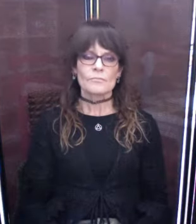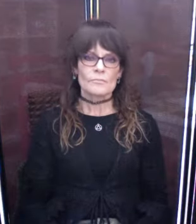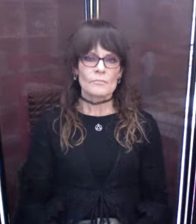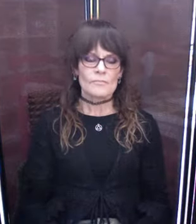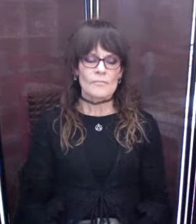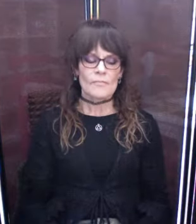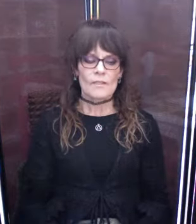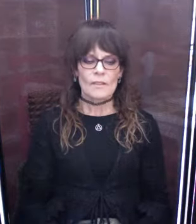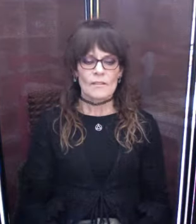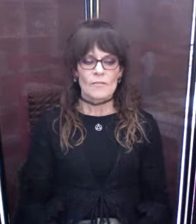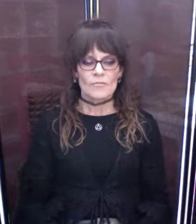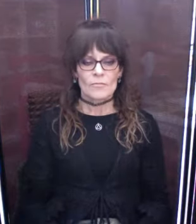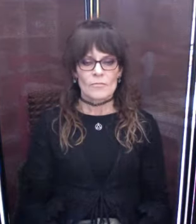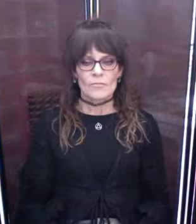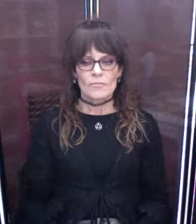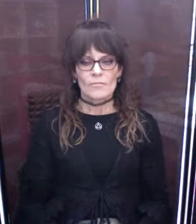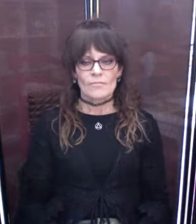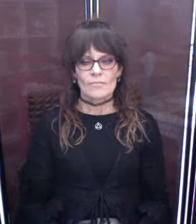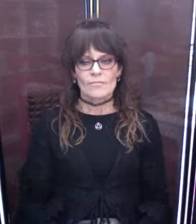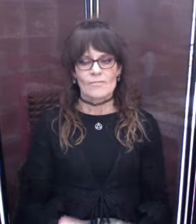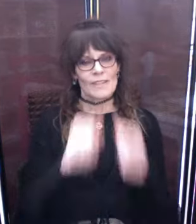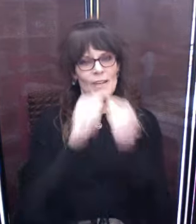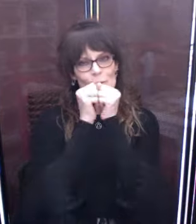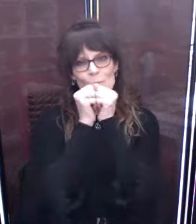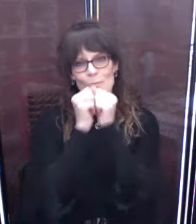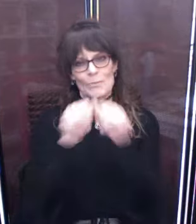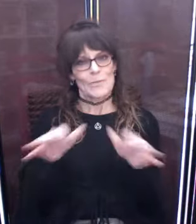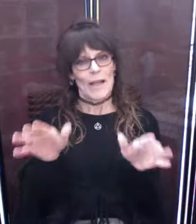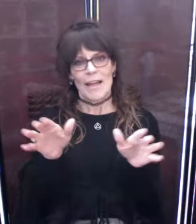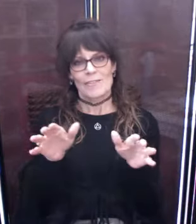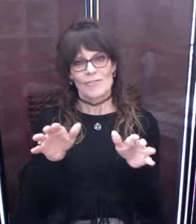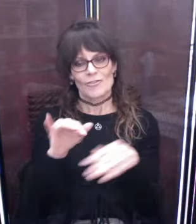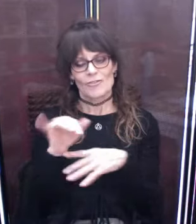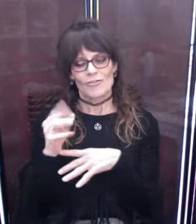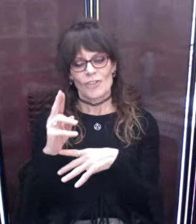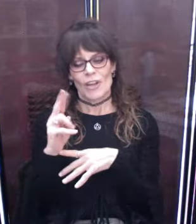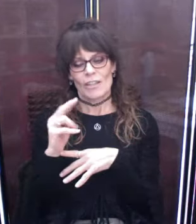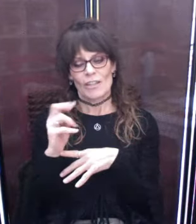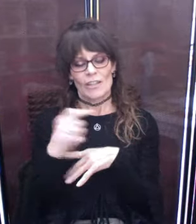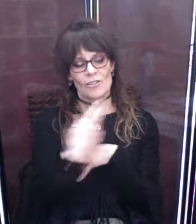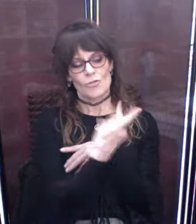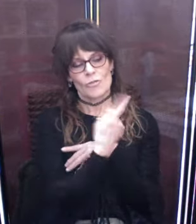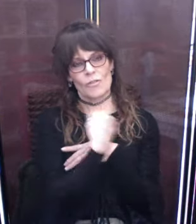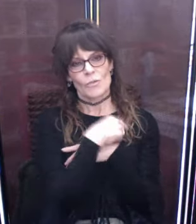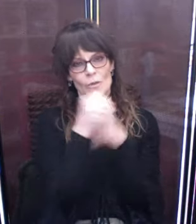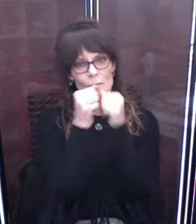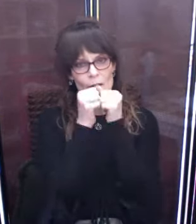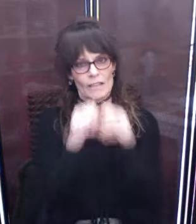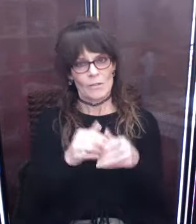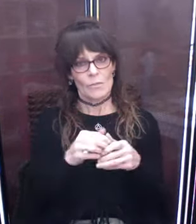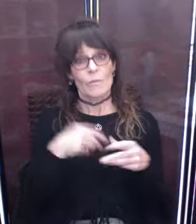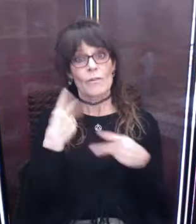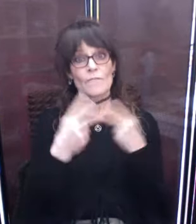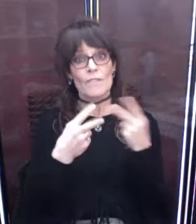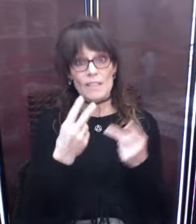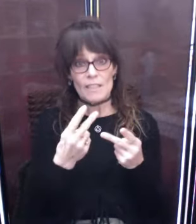it. And I was blessed. Jonathan and I were both blessed to be visited while we were in this city. I